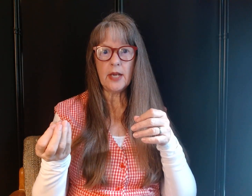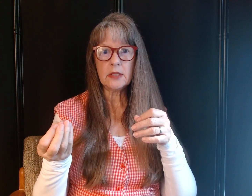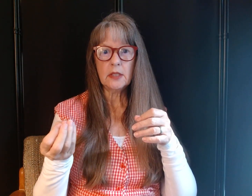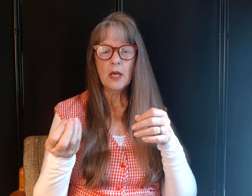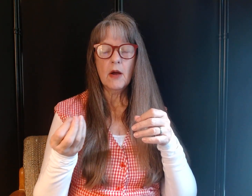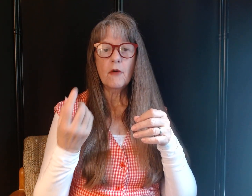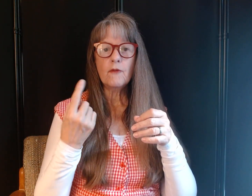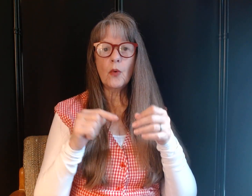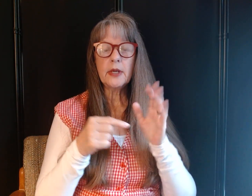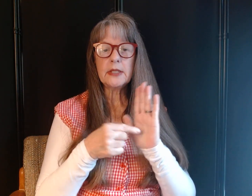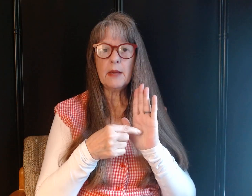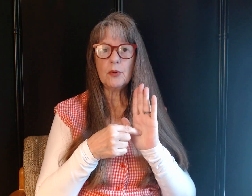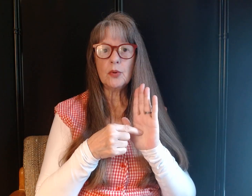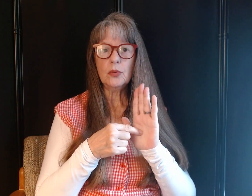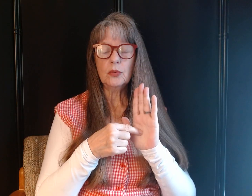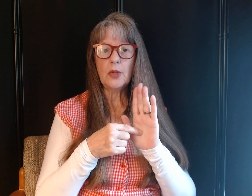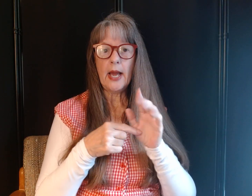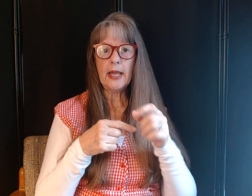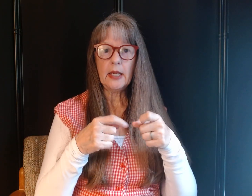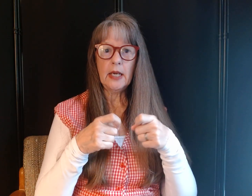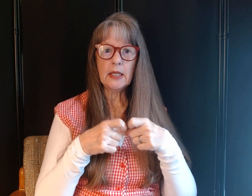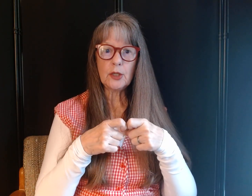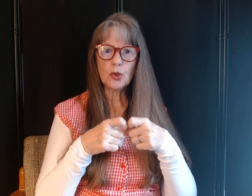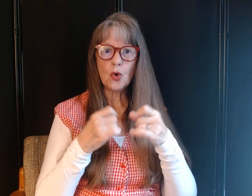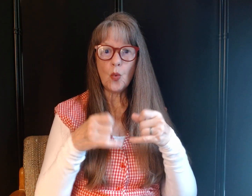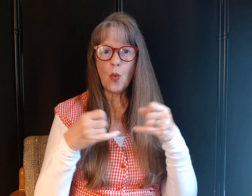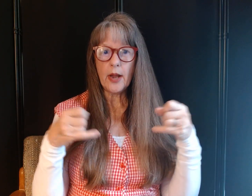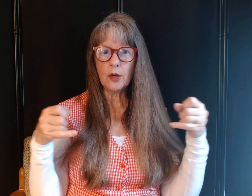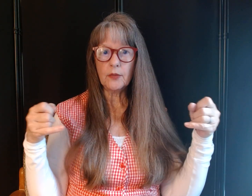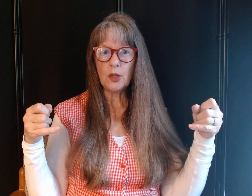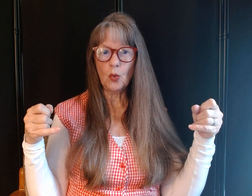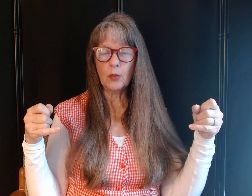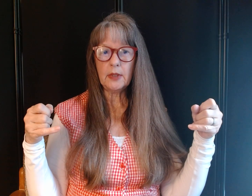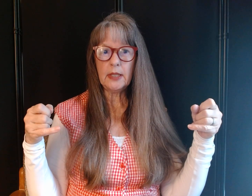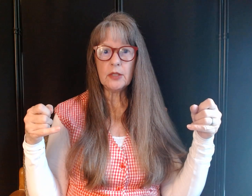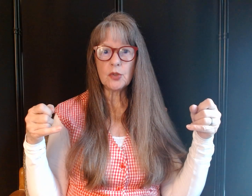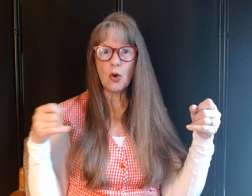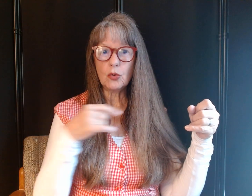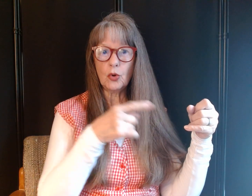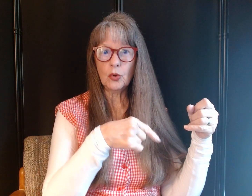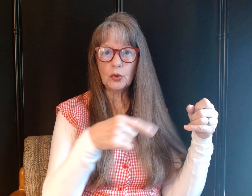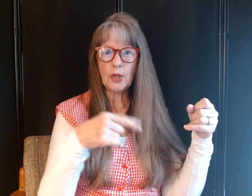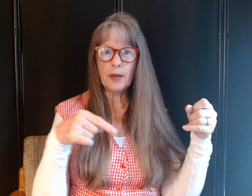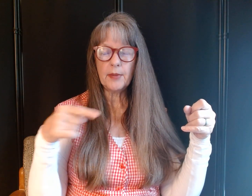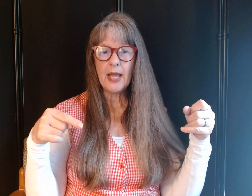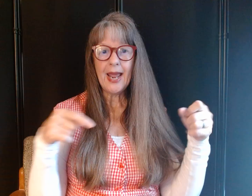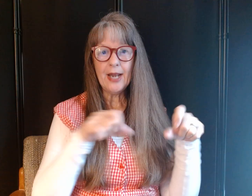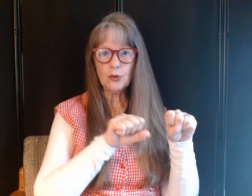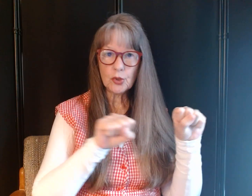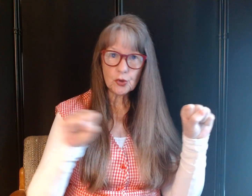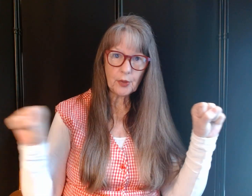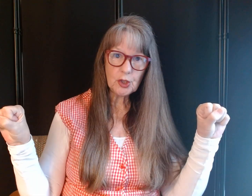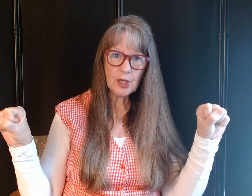object. For example, like an electrical wire that normally is all curled up and you stretch it